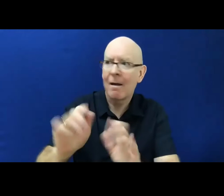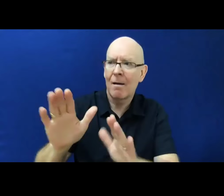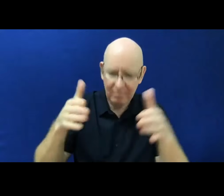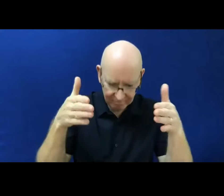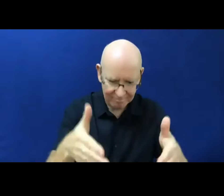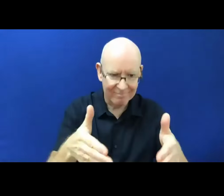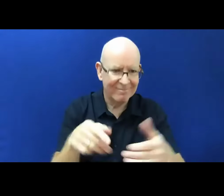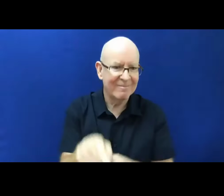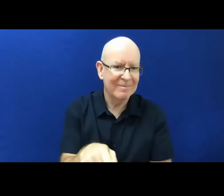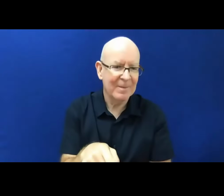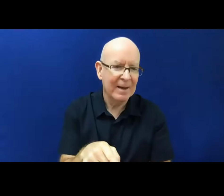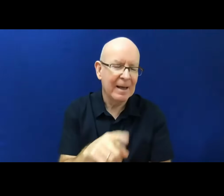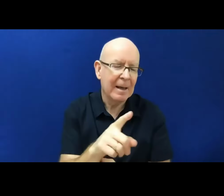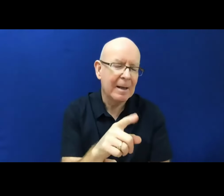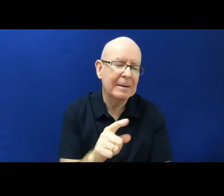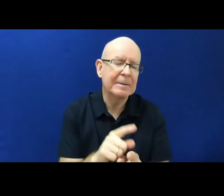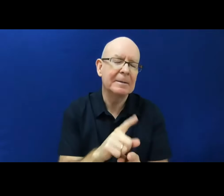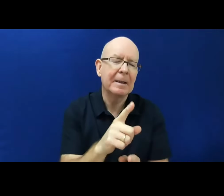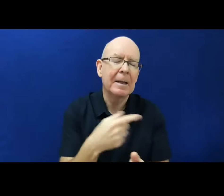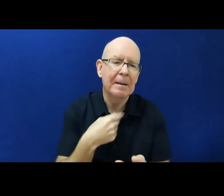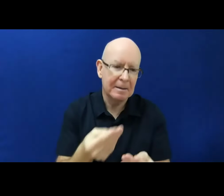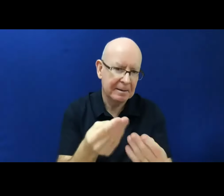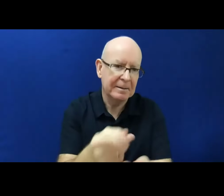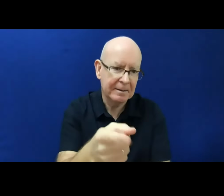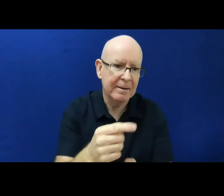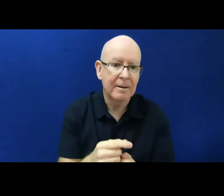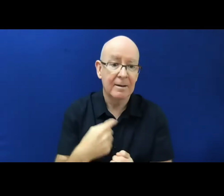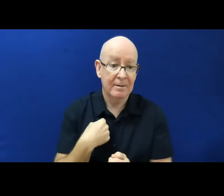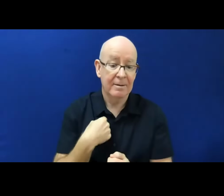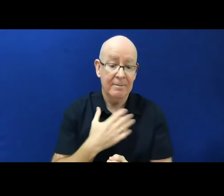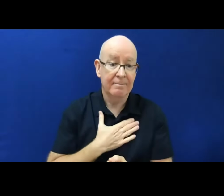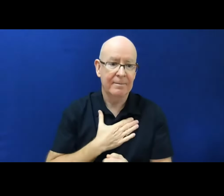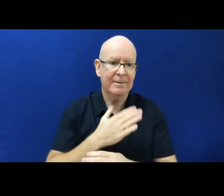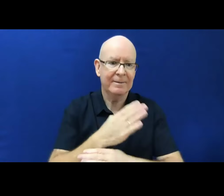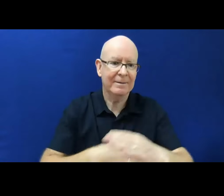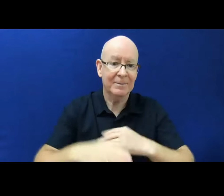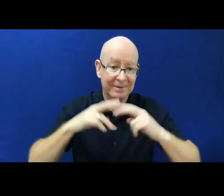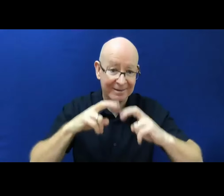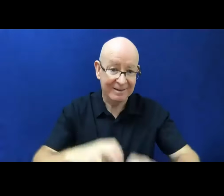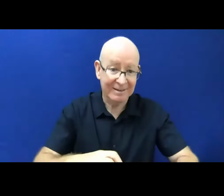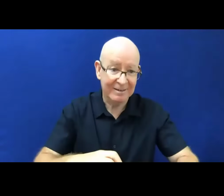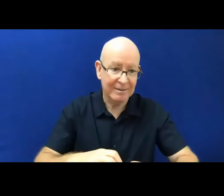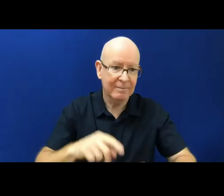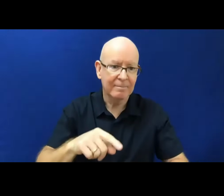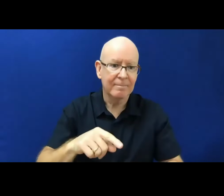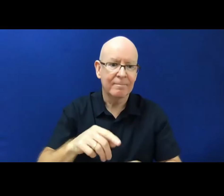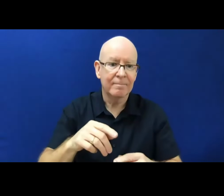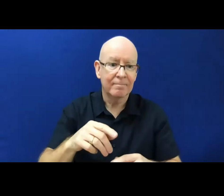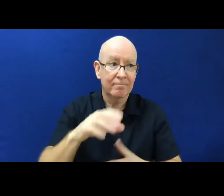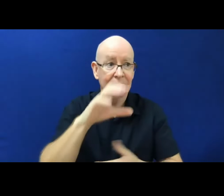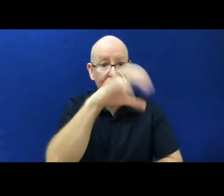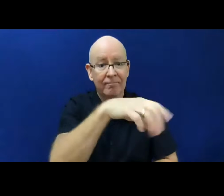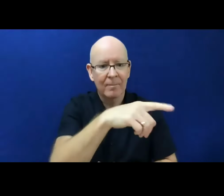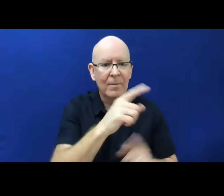currently evaluating 6 centers for independent living, which a government has created or established as